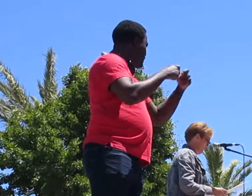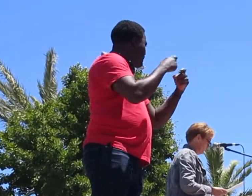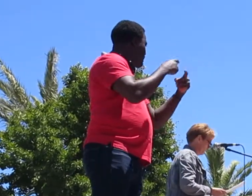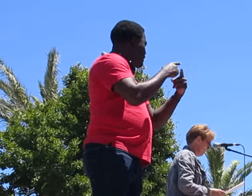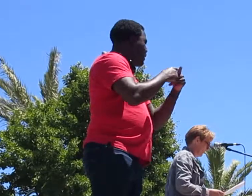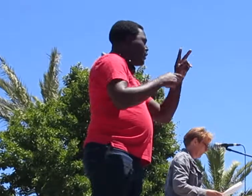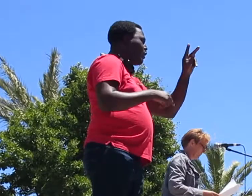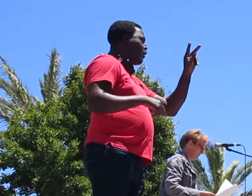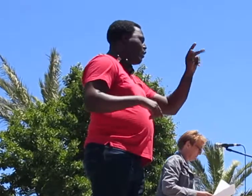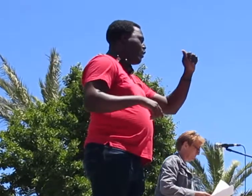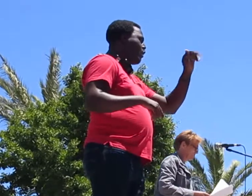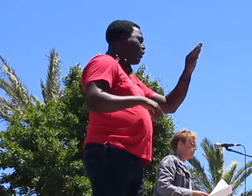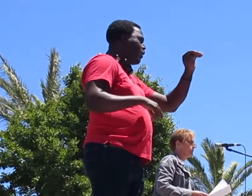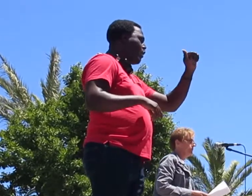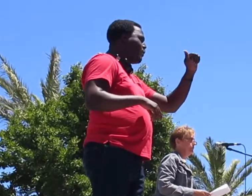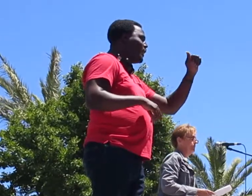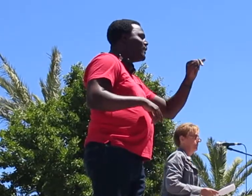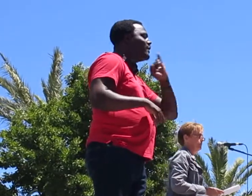bitch.